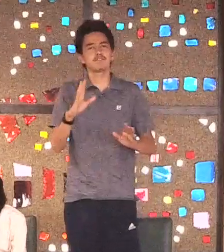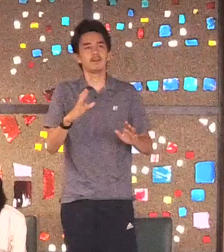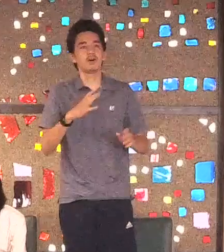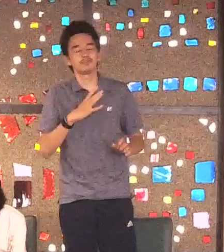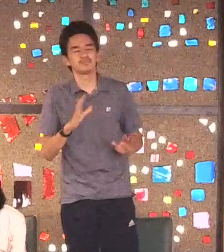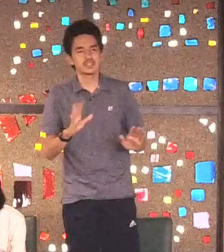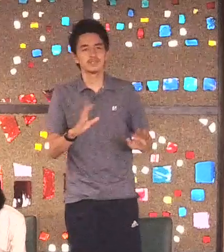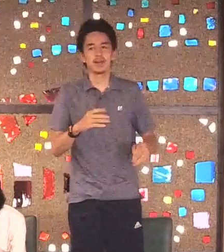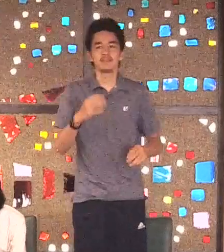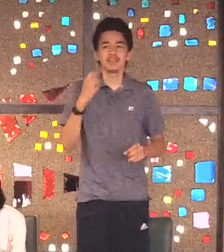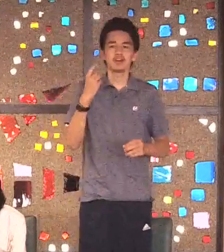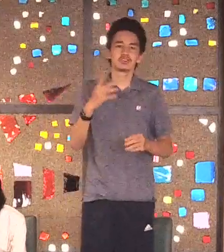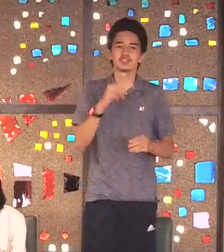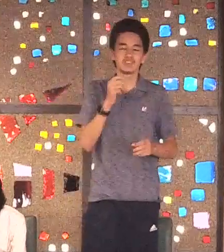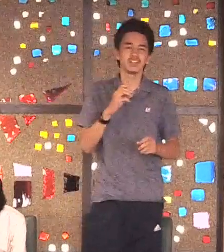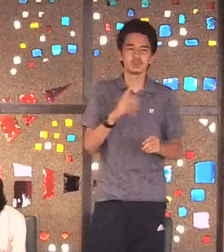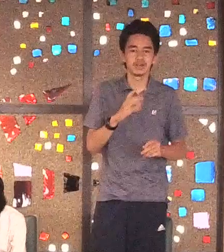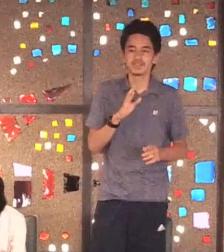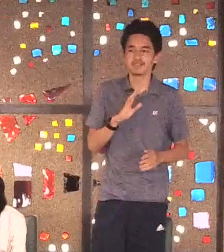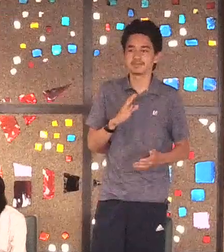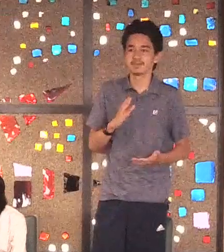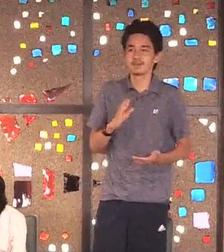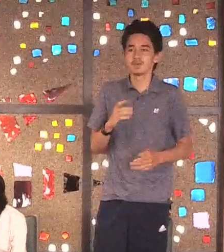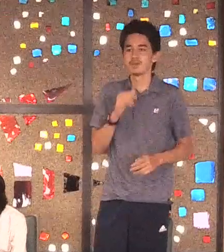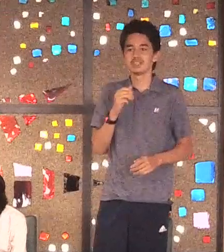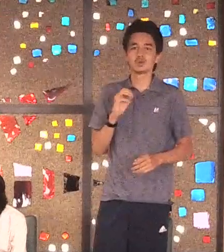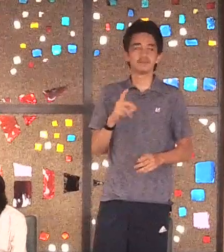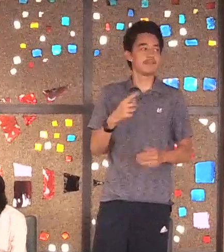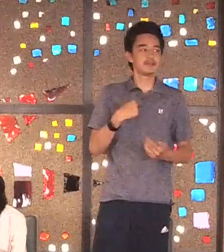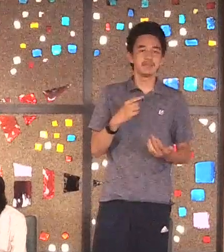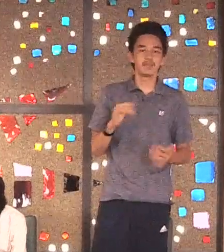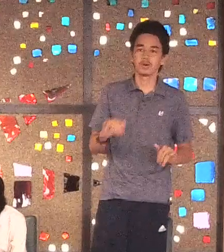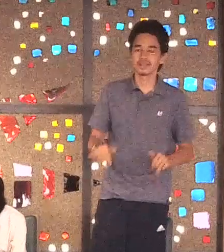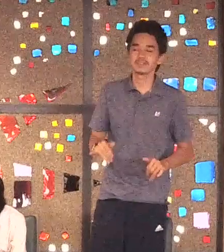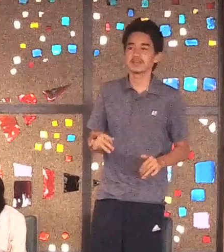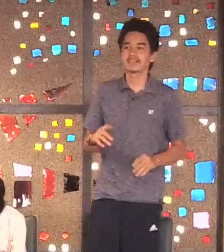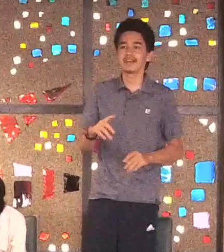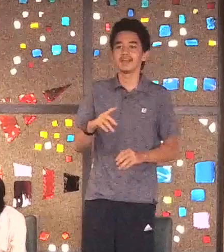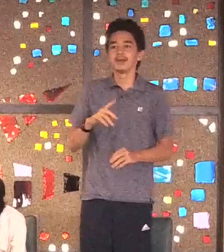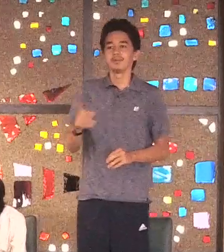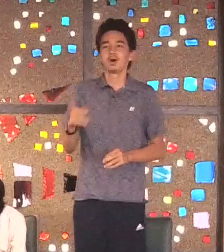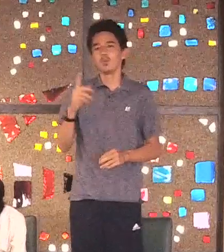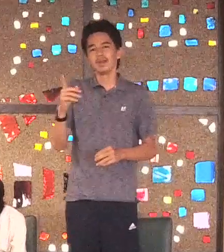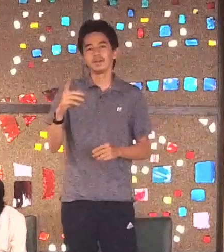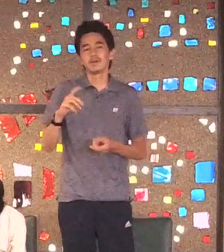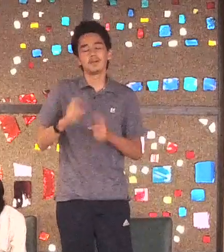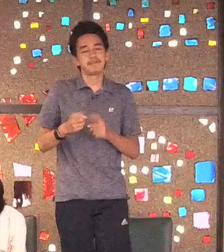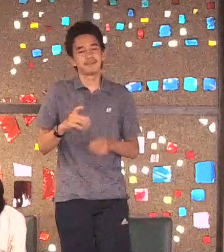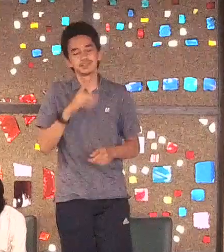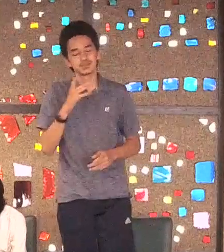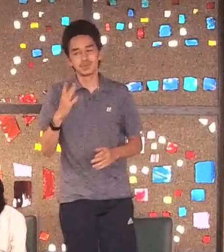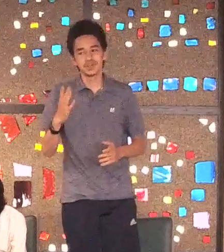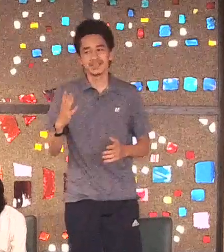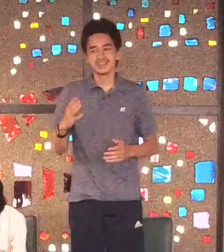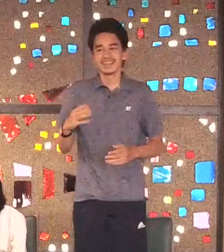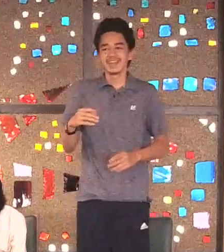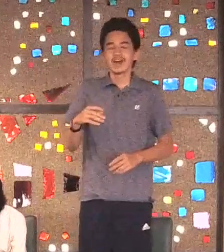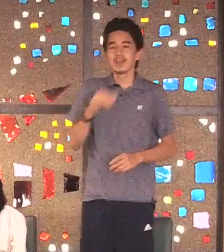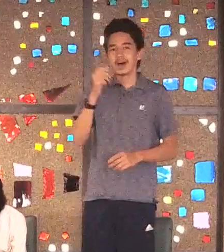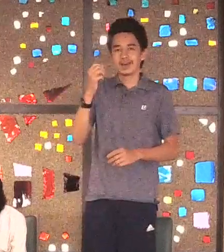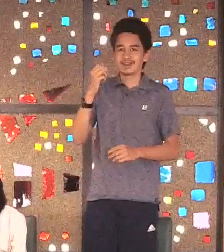they're deaf. Oh, that's fine. They understood. They didn't do anything really to offend me or anything like that. But one of my friends was